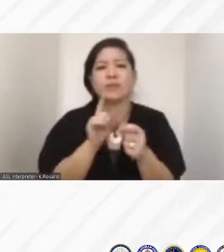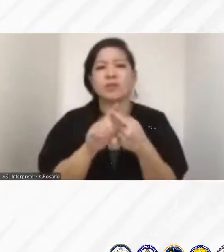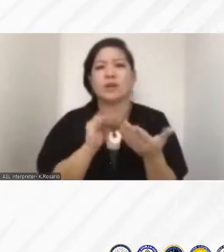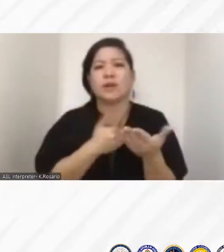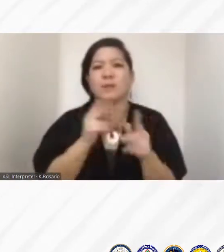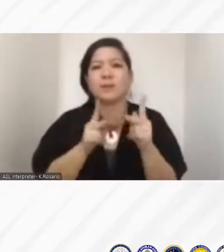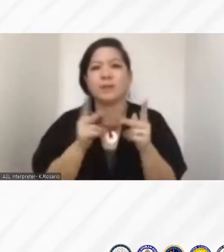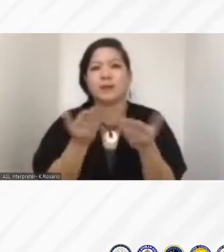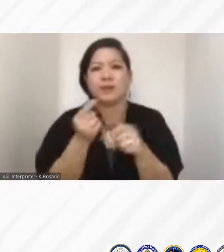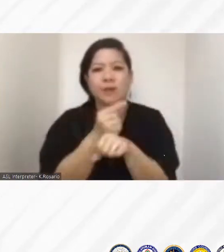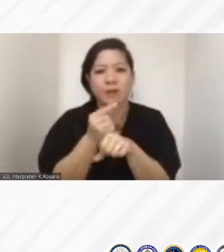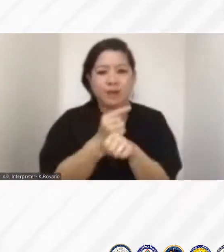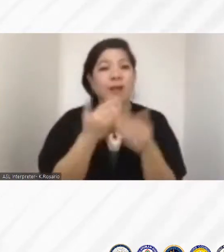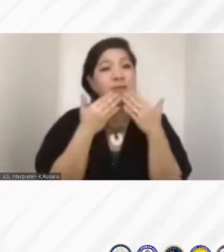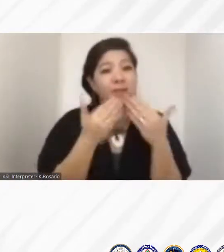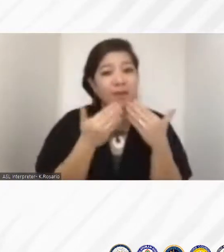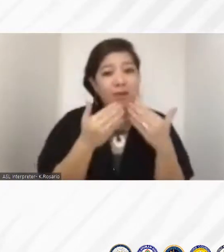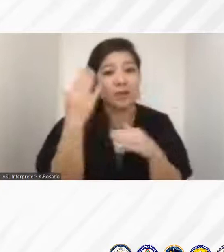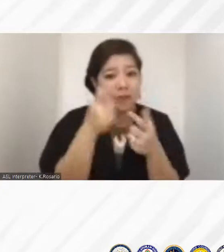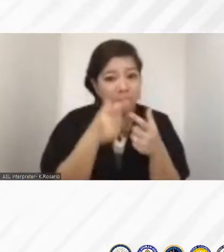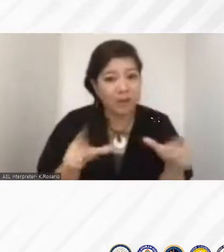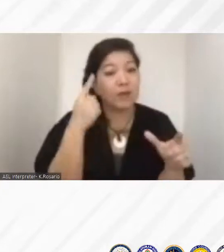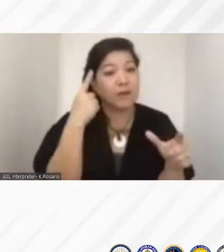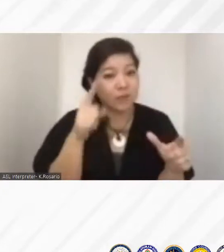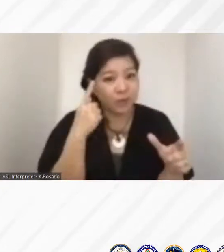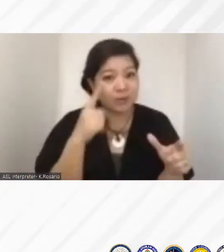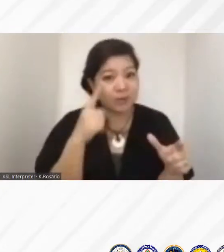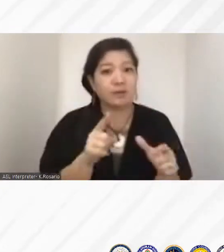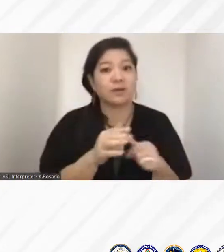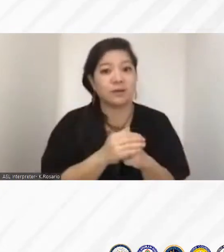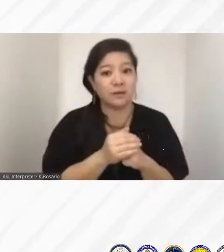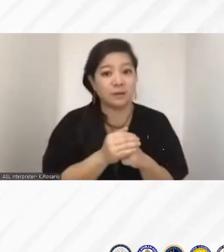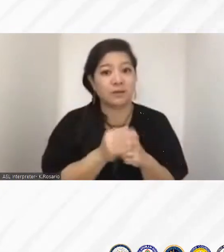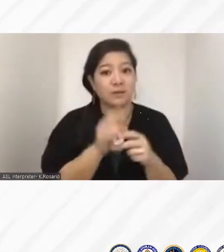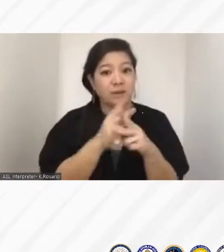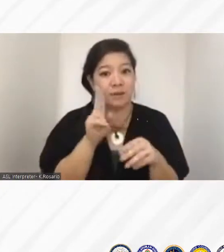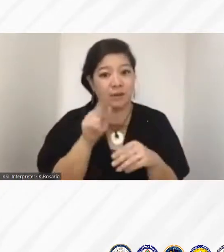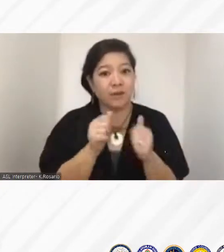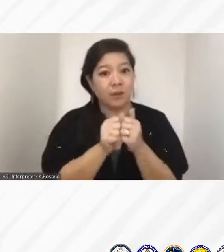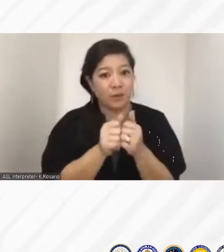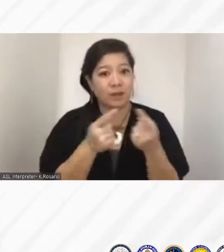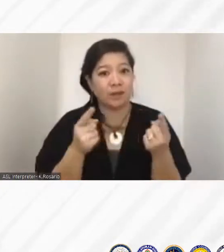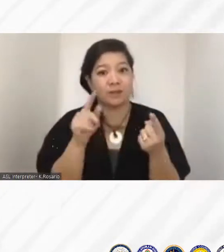Guam. So Sijulis Maasi again for keeping up with me.